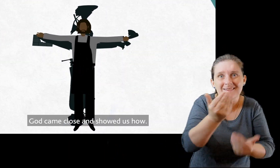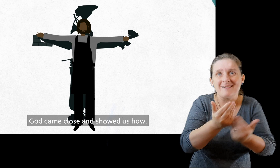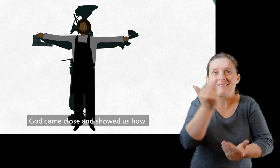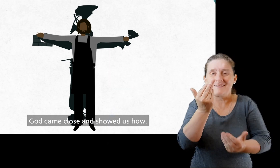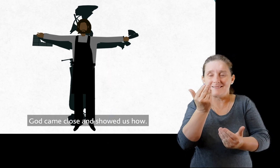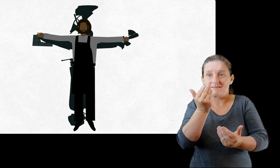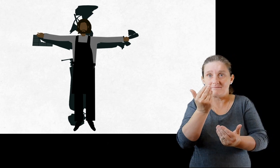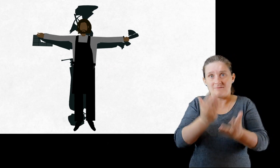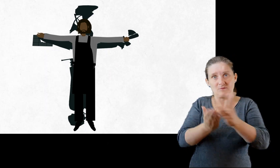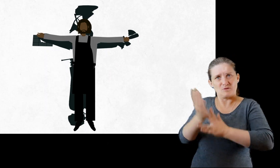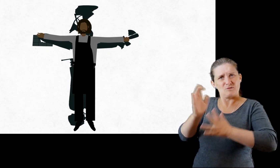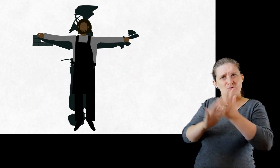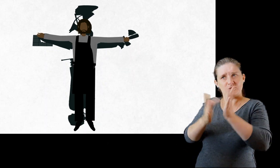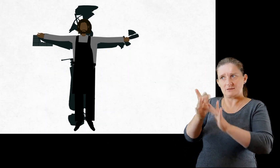how.